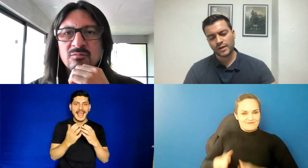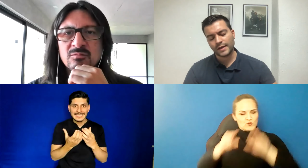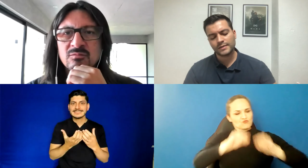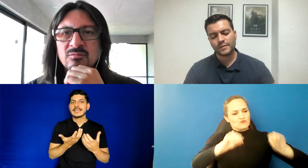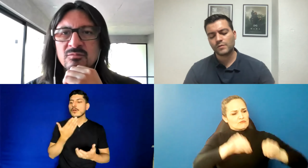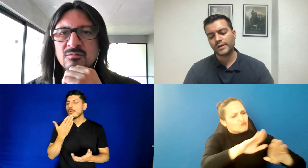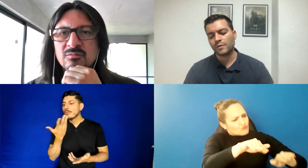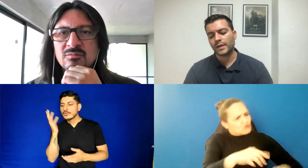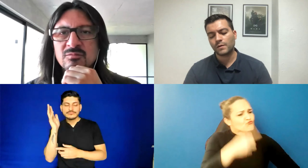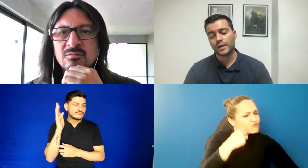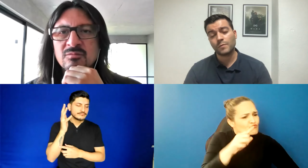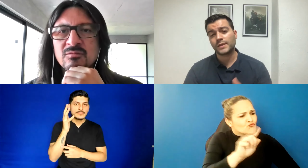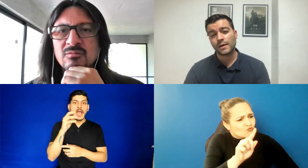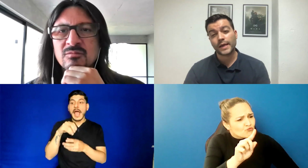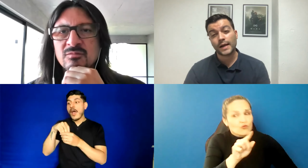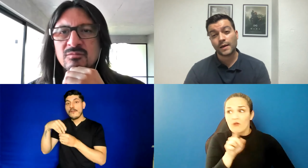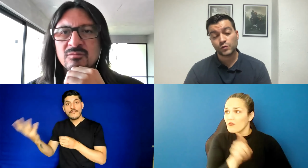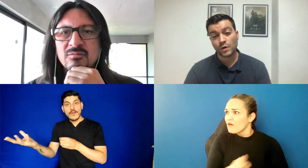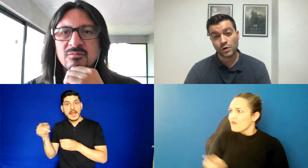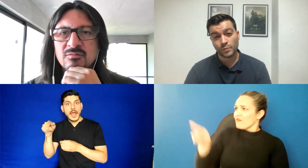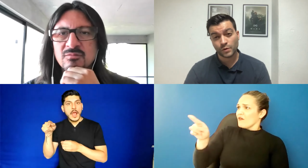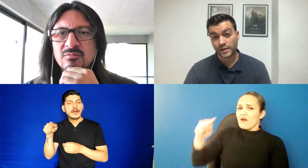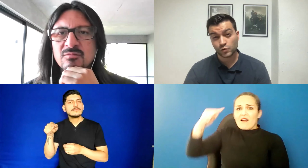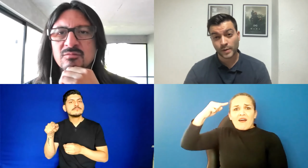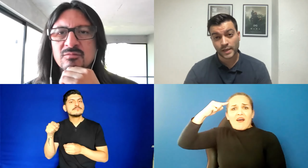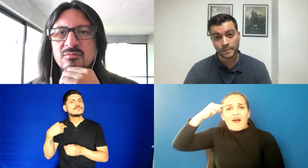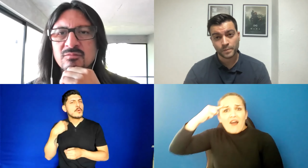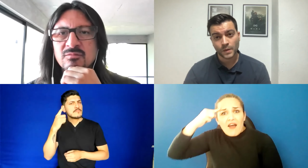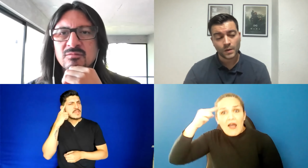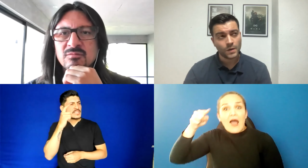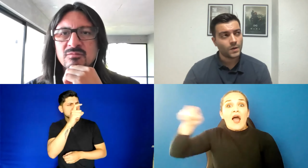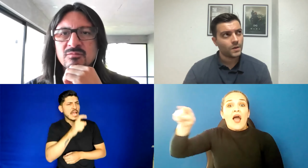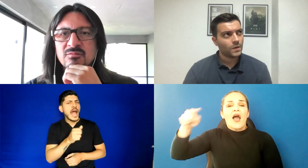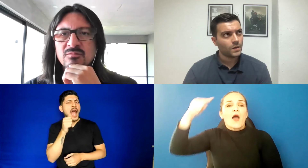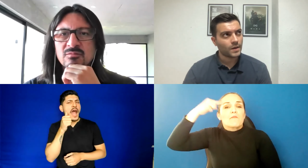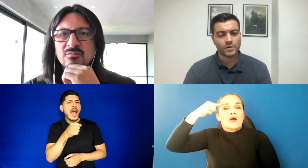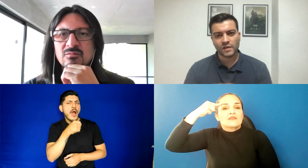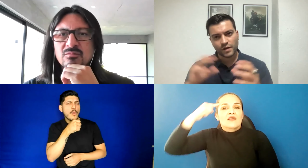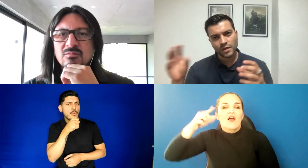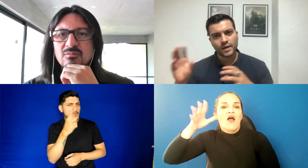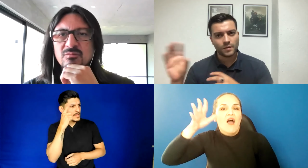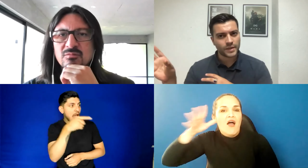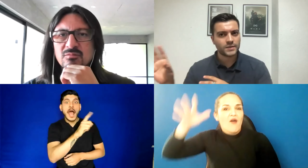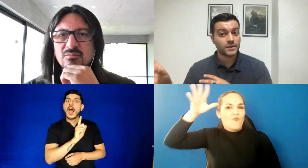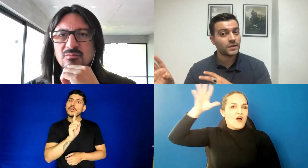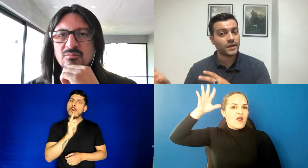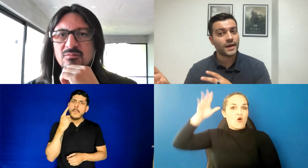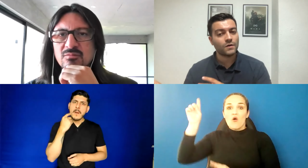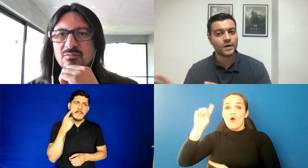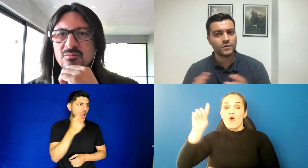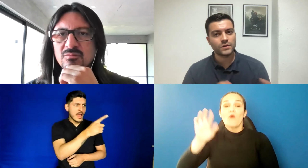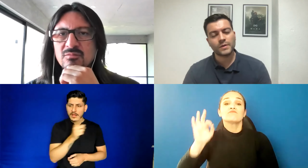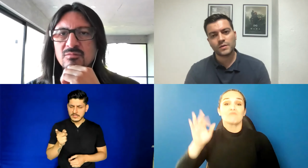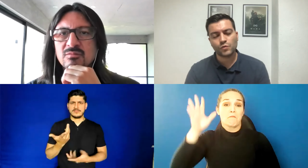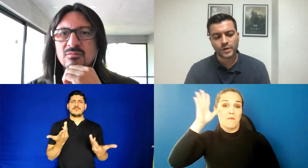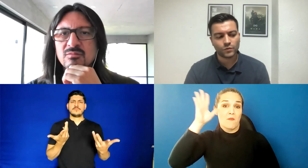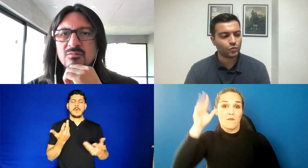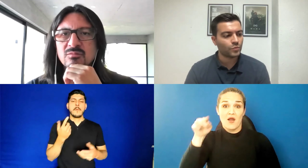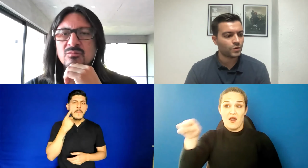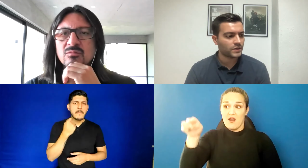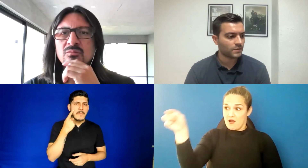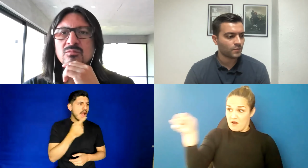teacher was trying to talk to her and keep her from crying. And there was an older man outside of the classroom that I thought was her